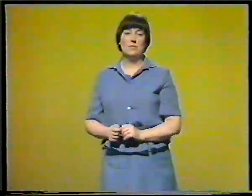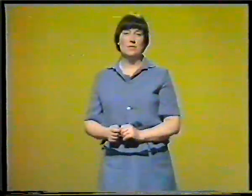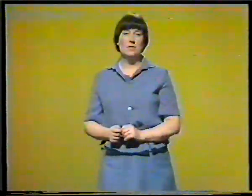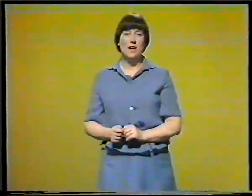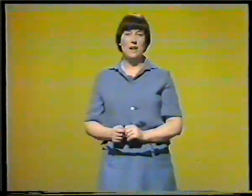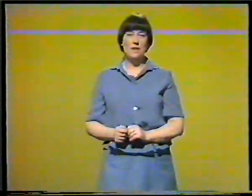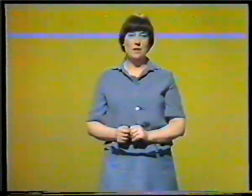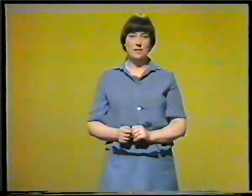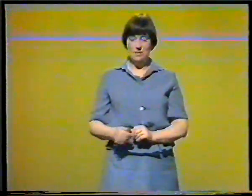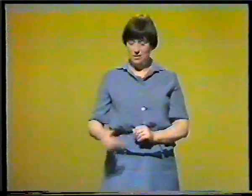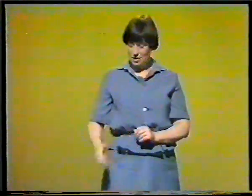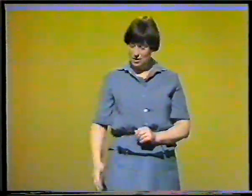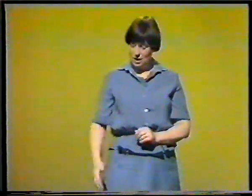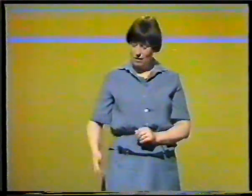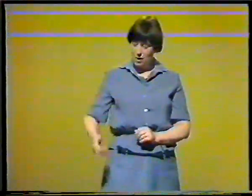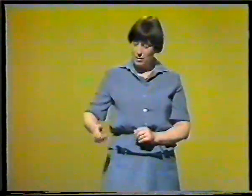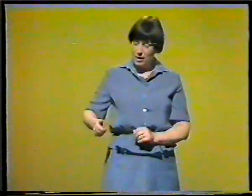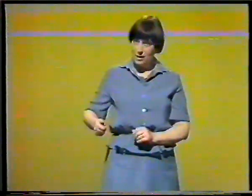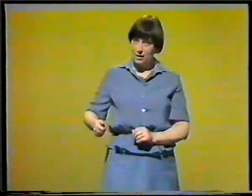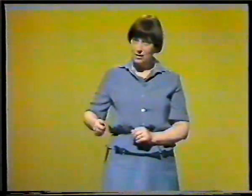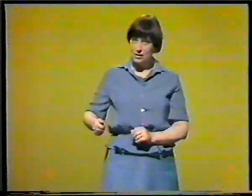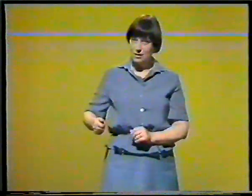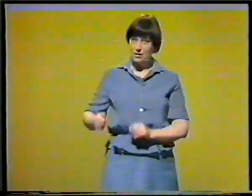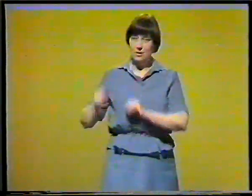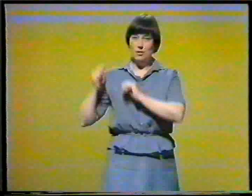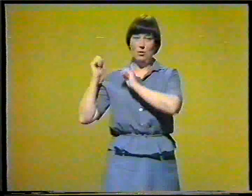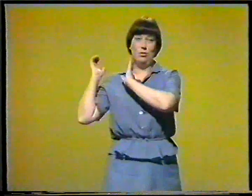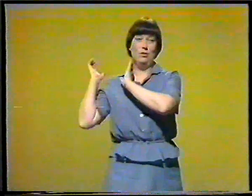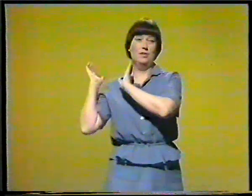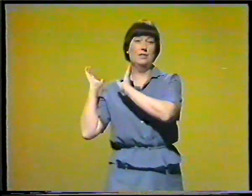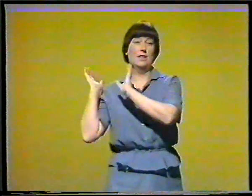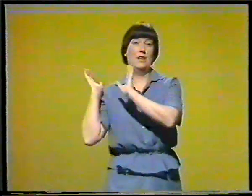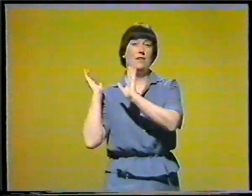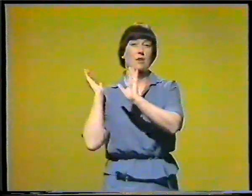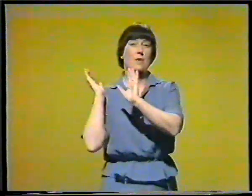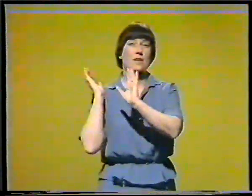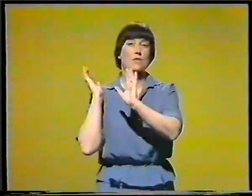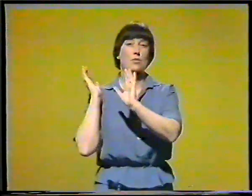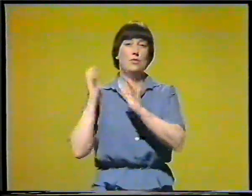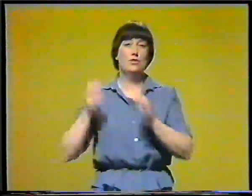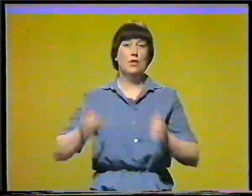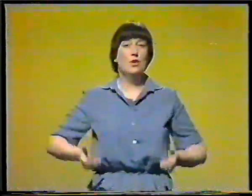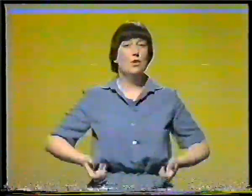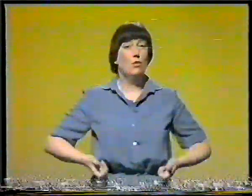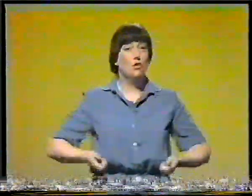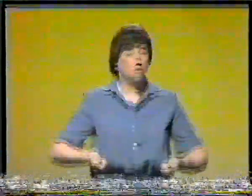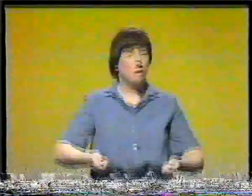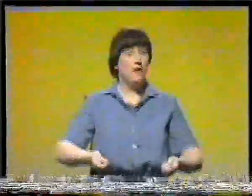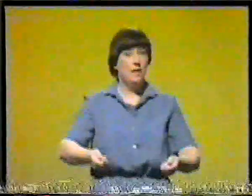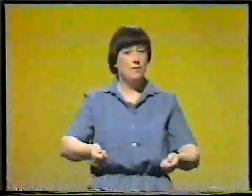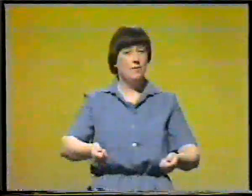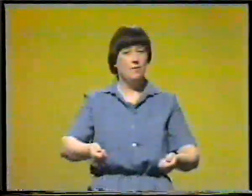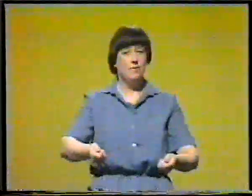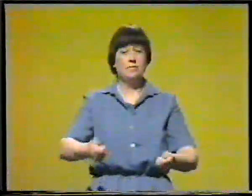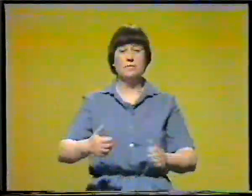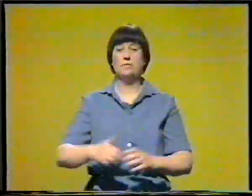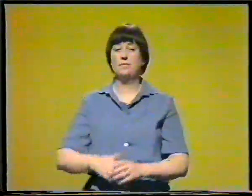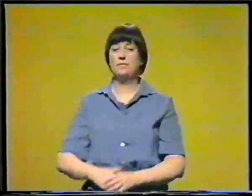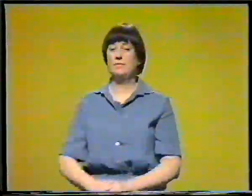To carry, it's carrying a bag, or carrying a plank of wood, or a tray.